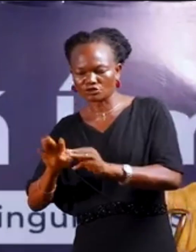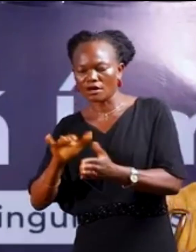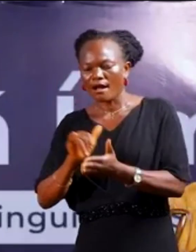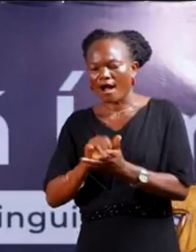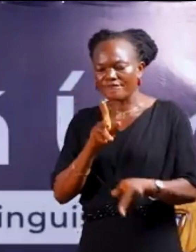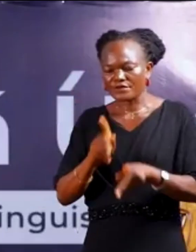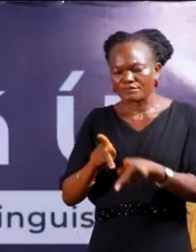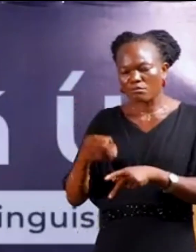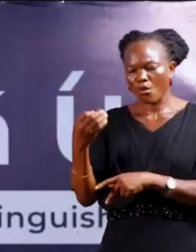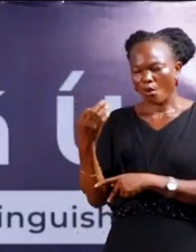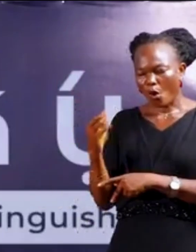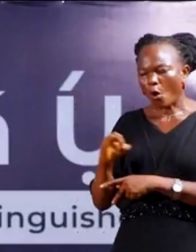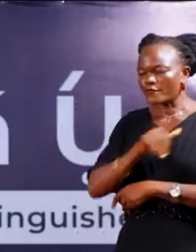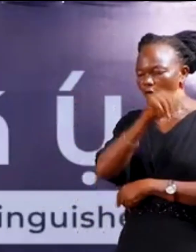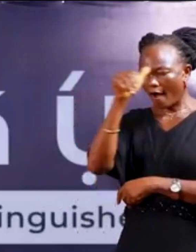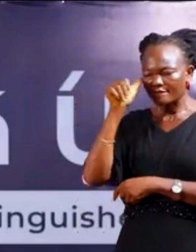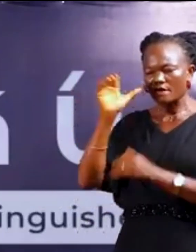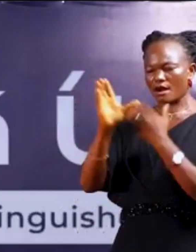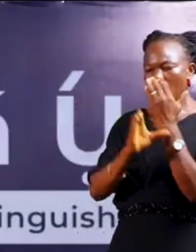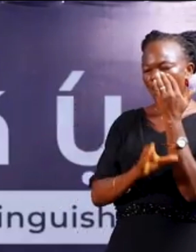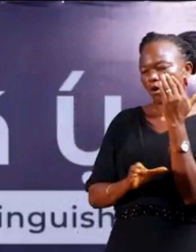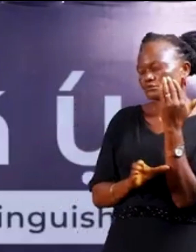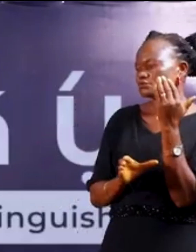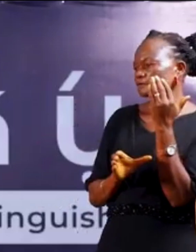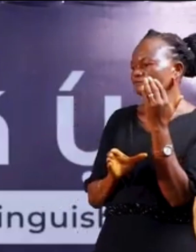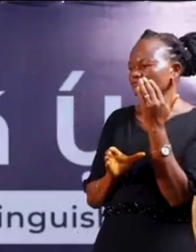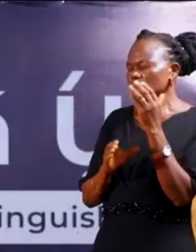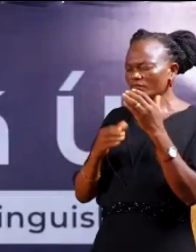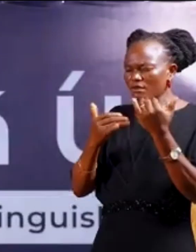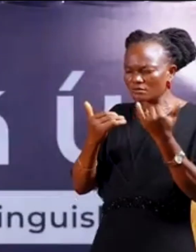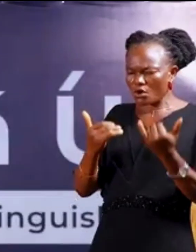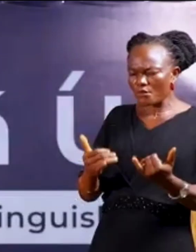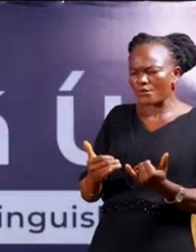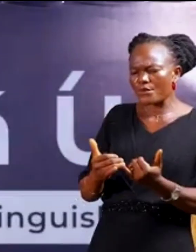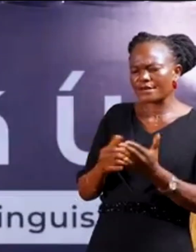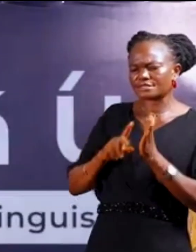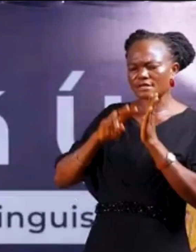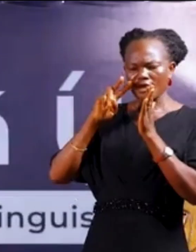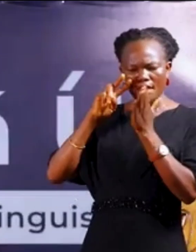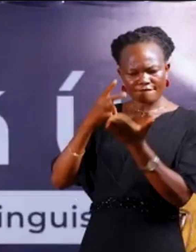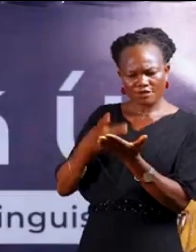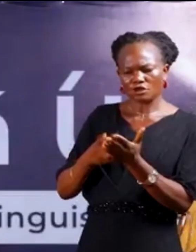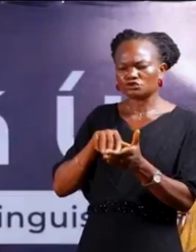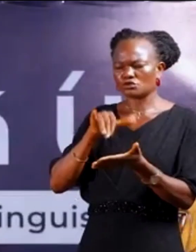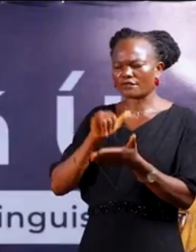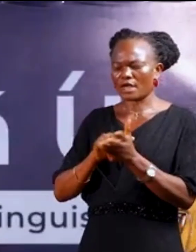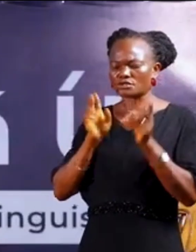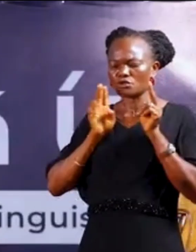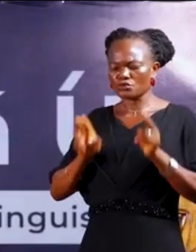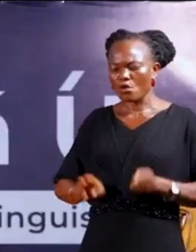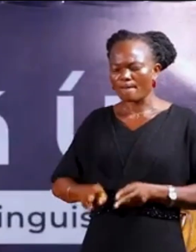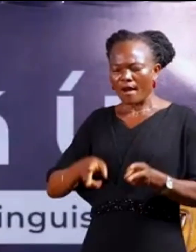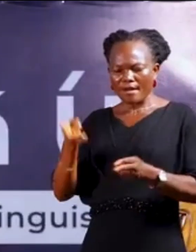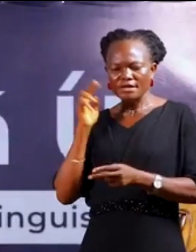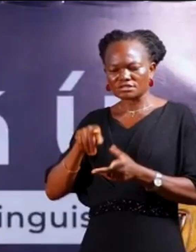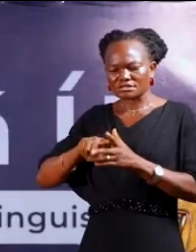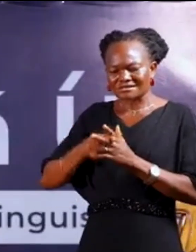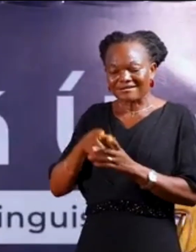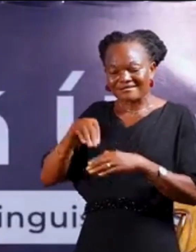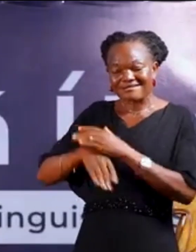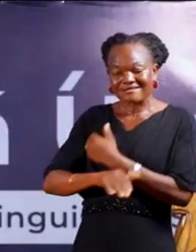peopling of African continent. Current evidence points to the fact that human history began in